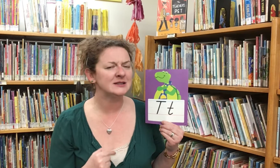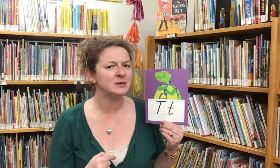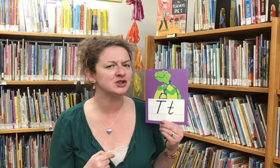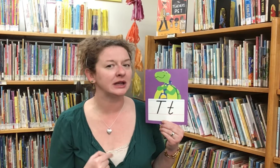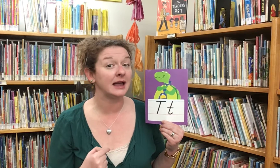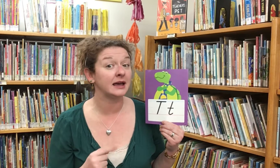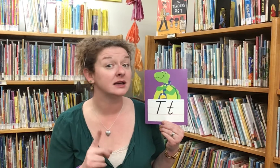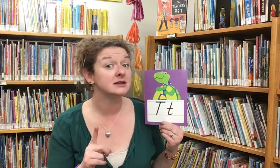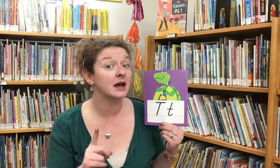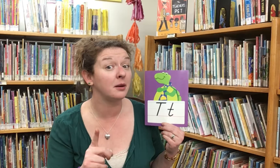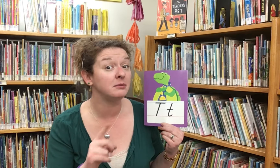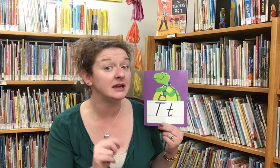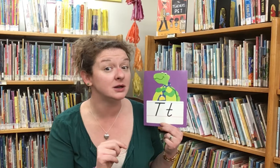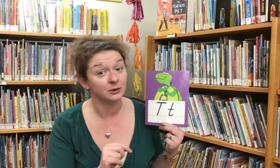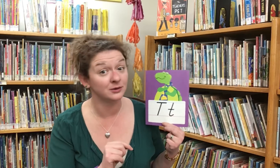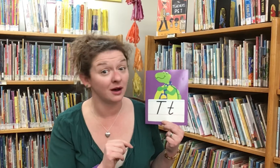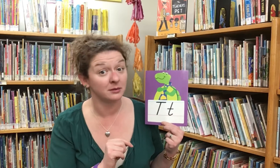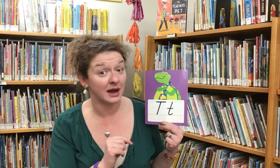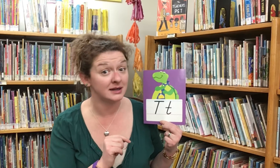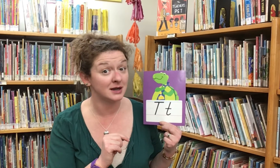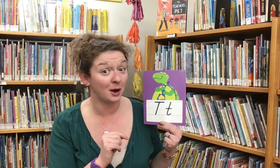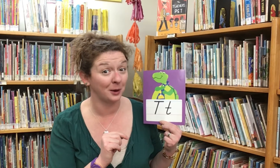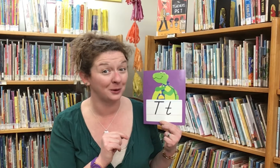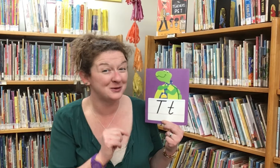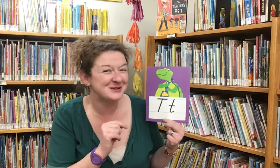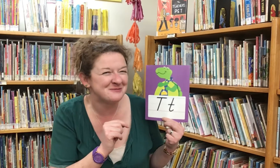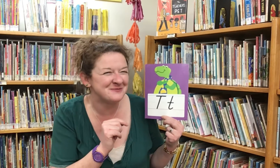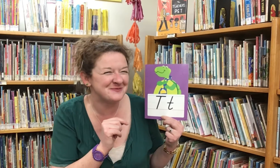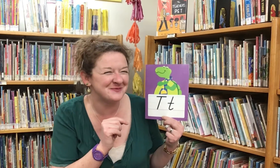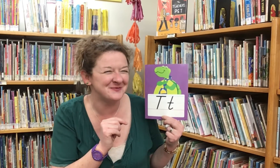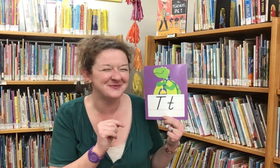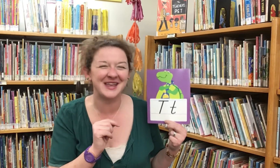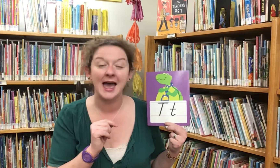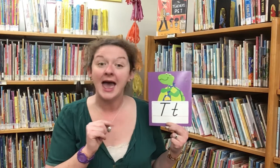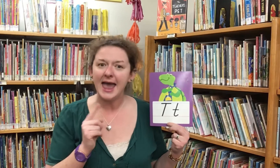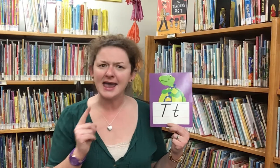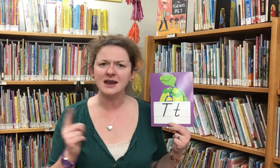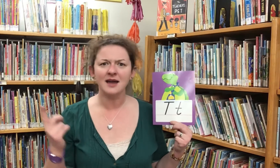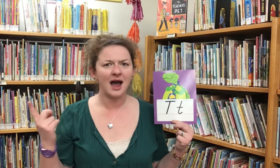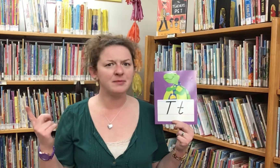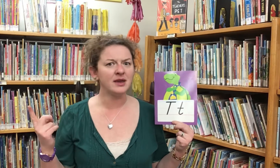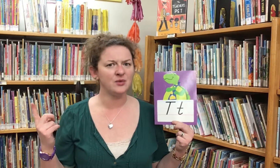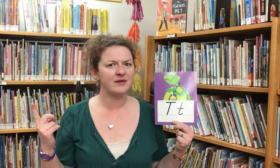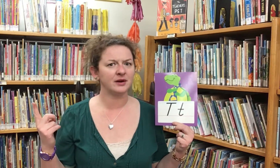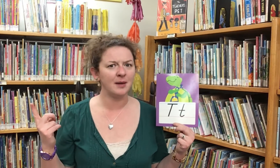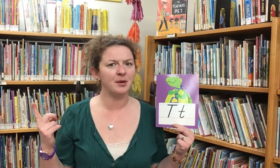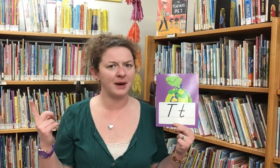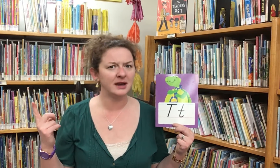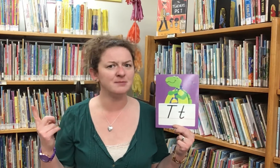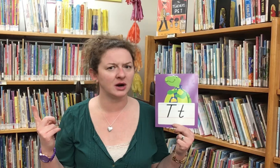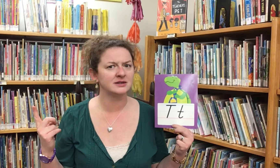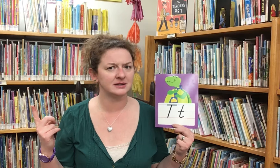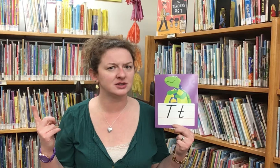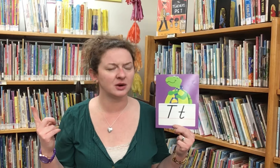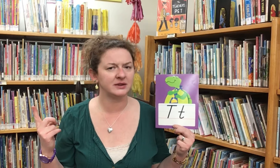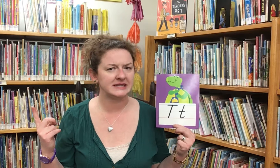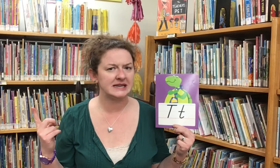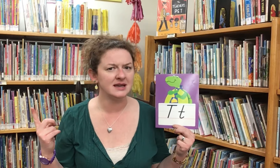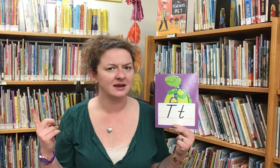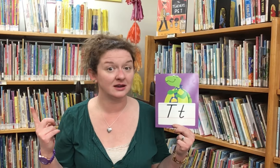especially like tomatoes on my tacos. And I bet you have a couple body parts that start with T. Can you